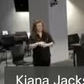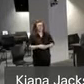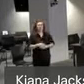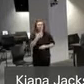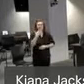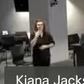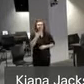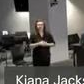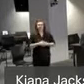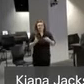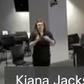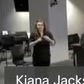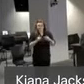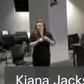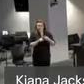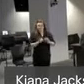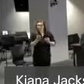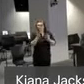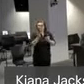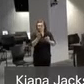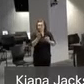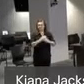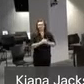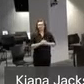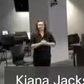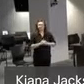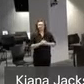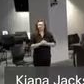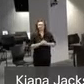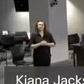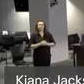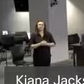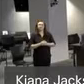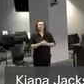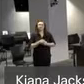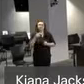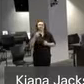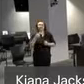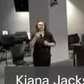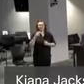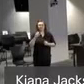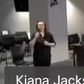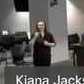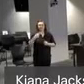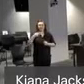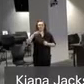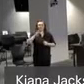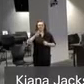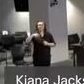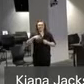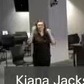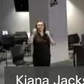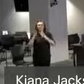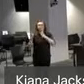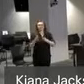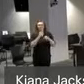you. The second resolution I would like to present for your consideration is entitled SHBP Teachers Plan Employer